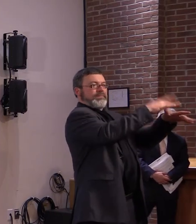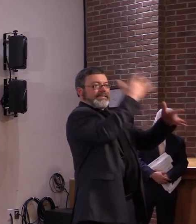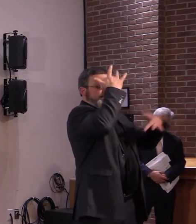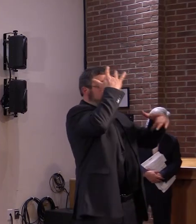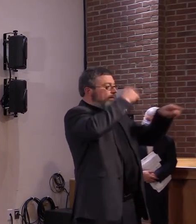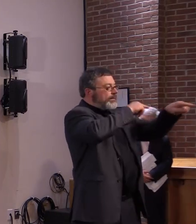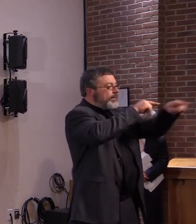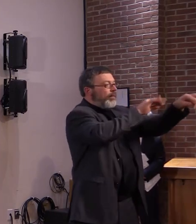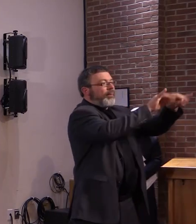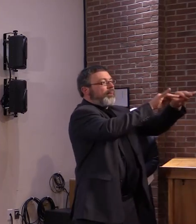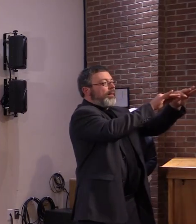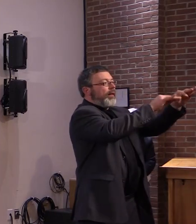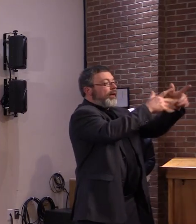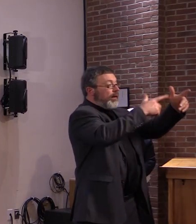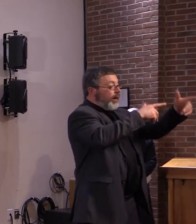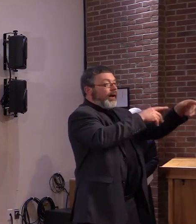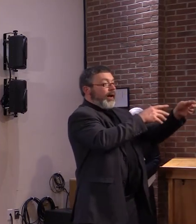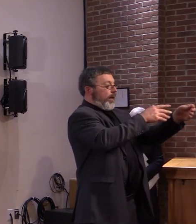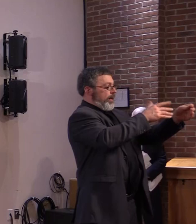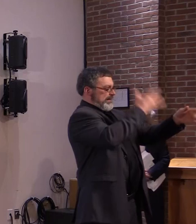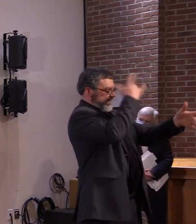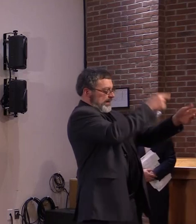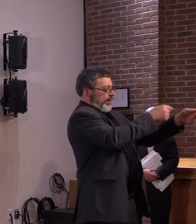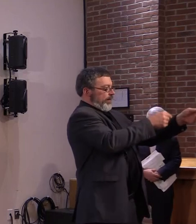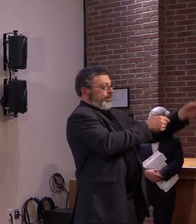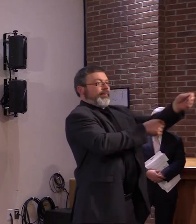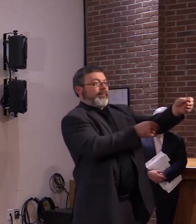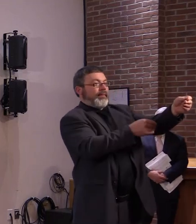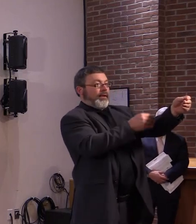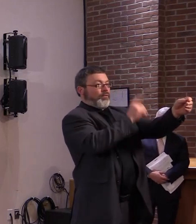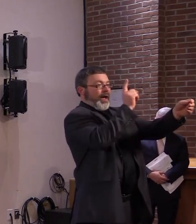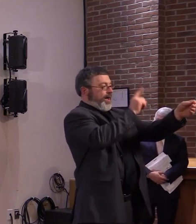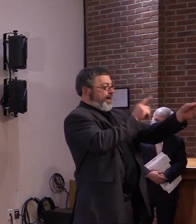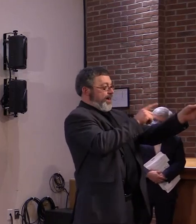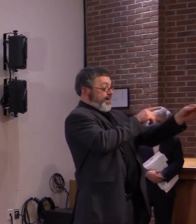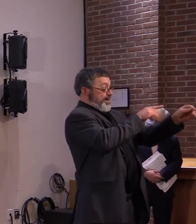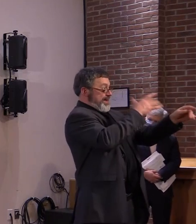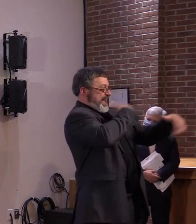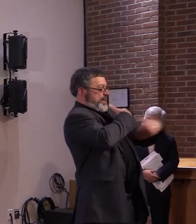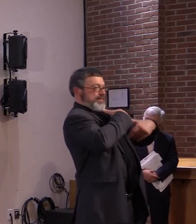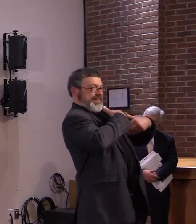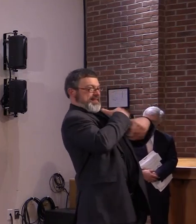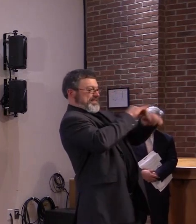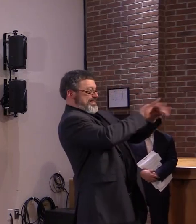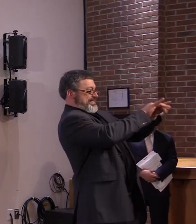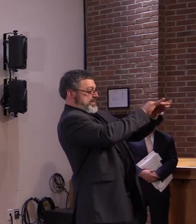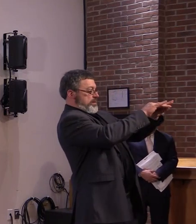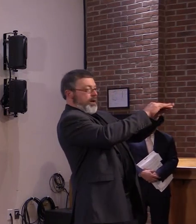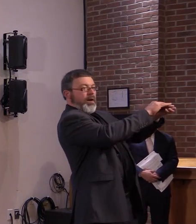transmitted from them to the human population, so-called zoonosis. So